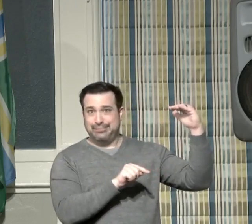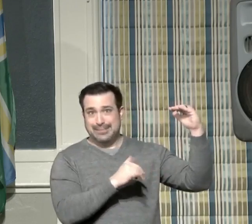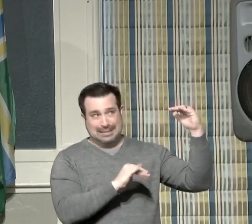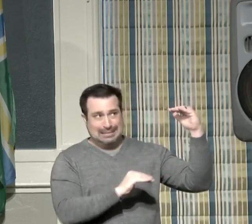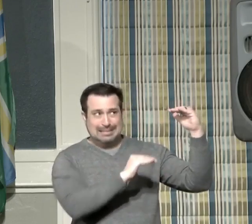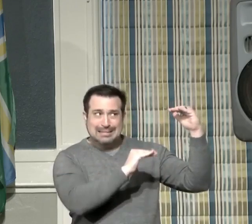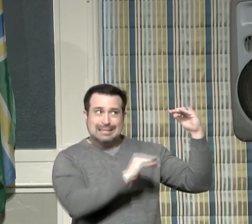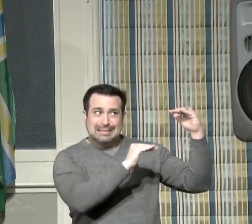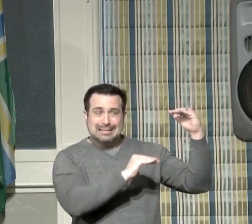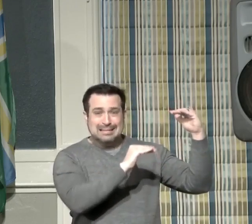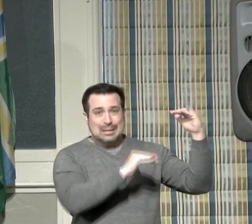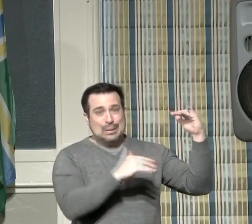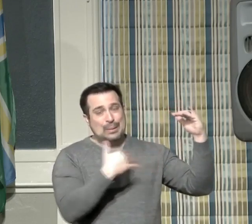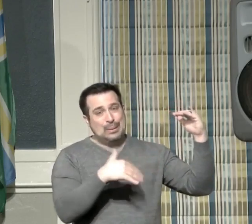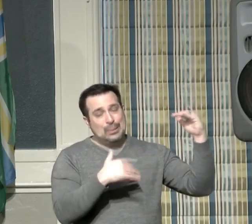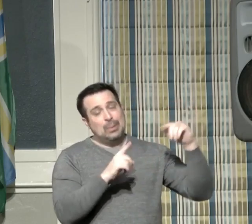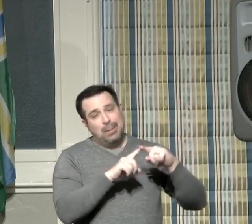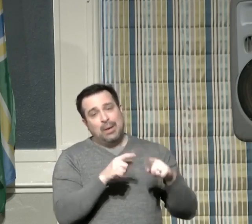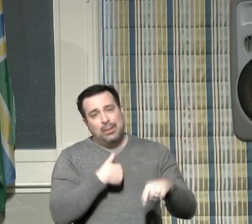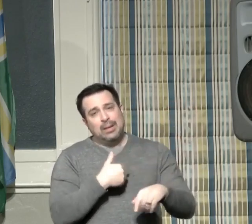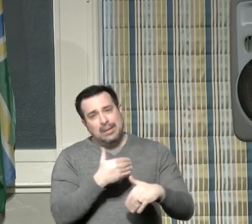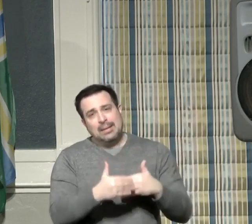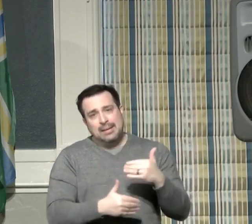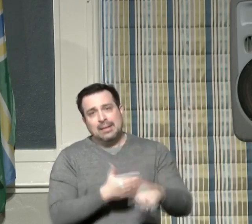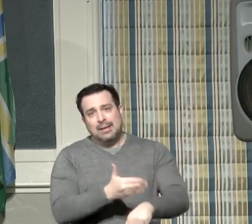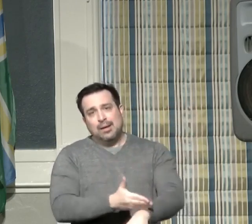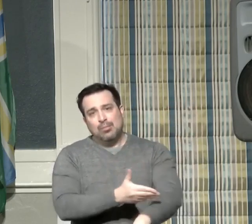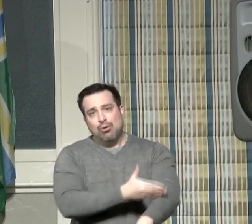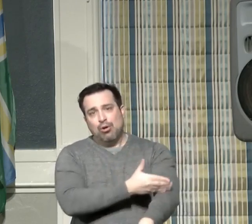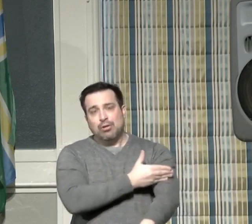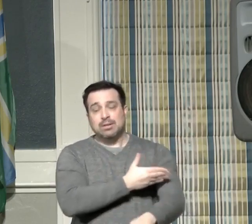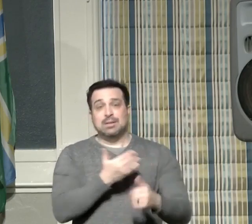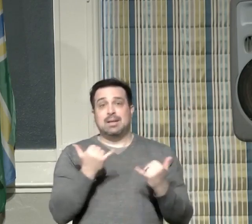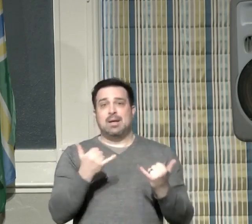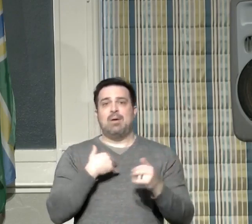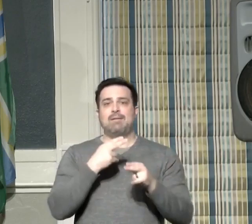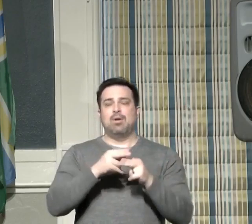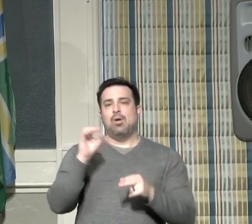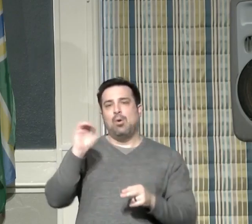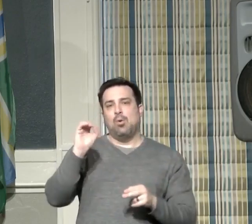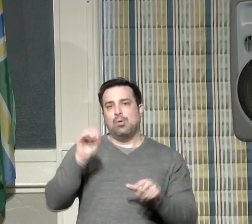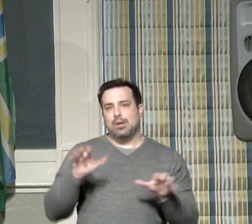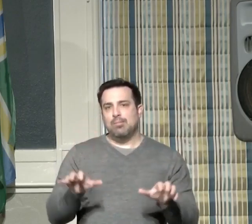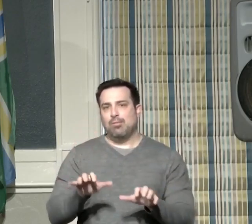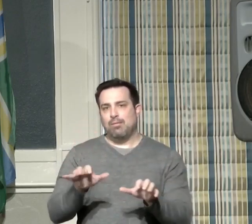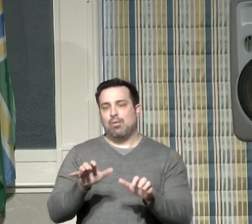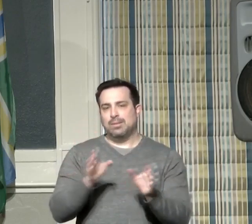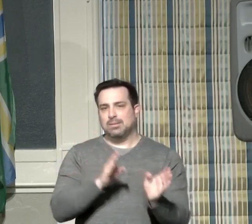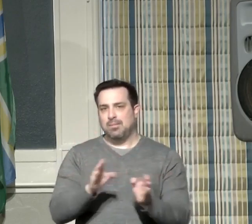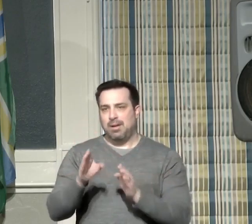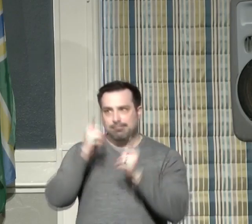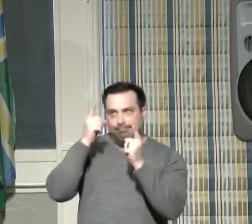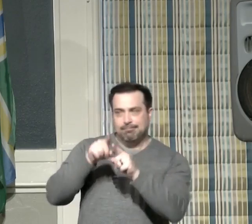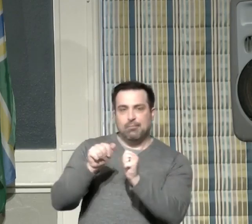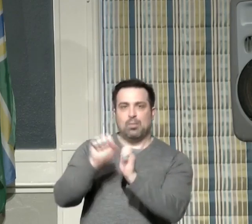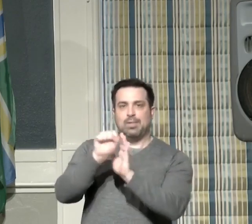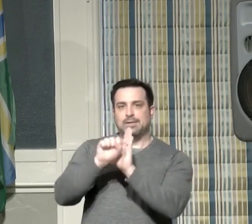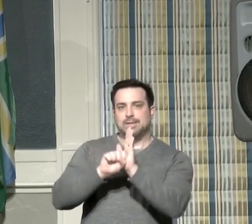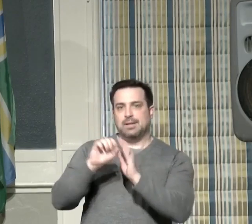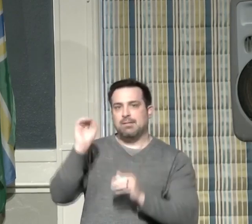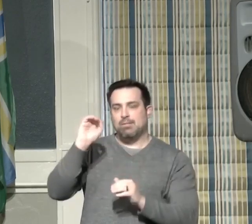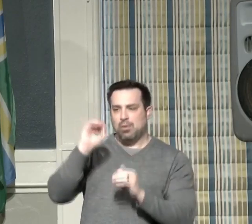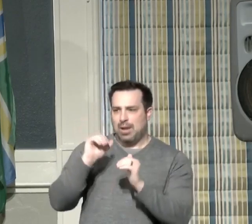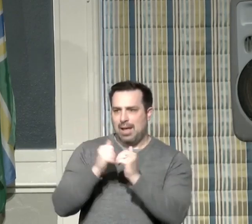made progress. So today we have something called the Oregon Performance Plan, which is an agreement with the state of Oregon to build the types